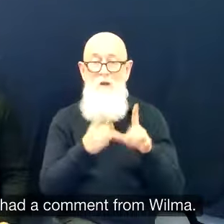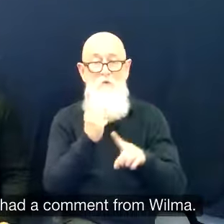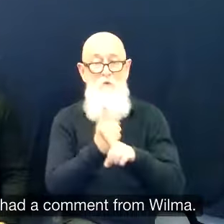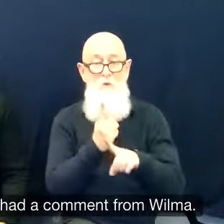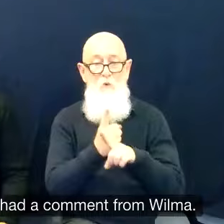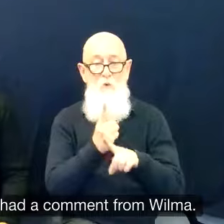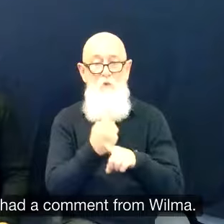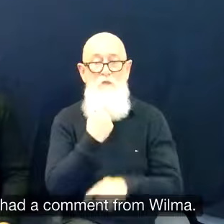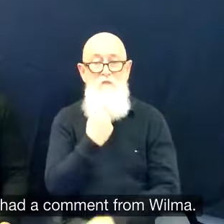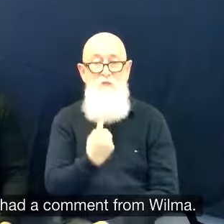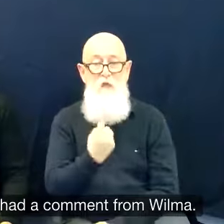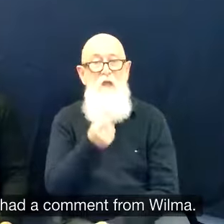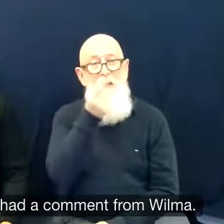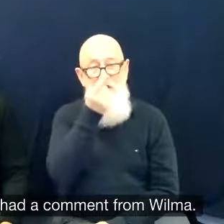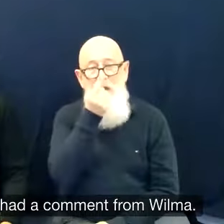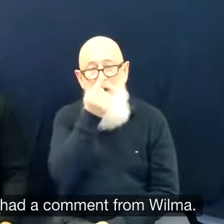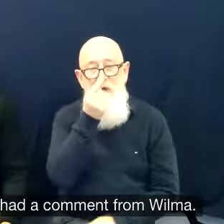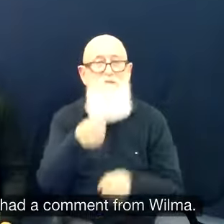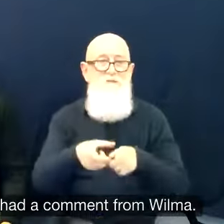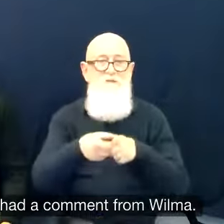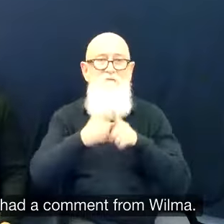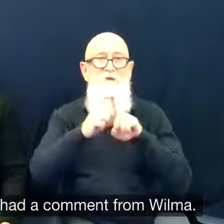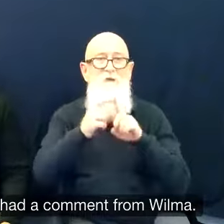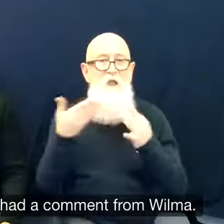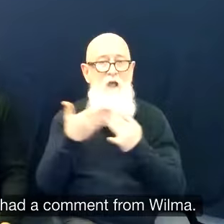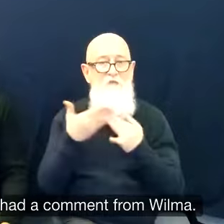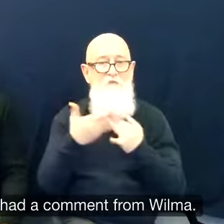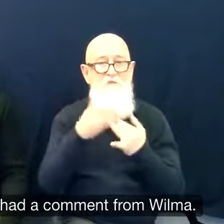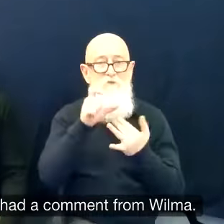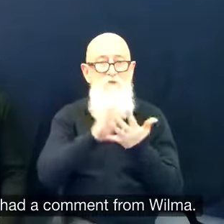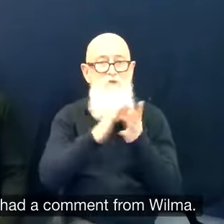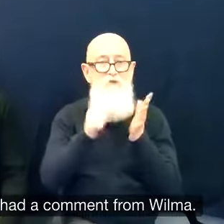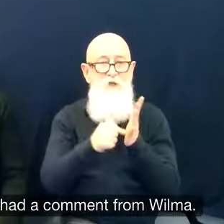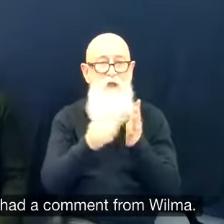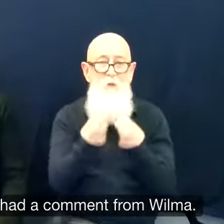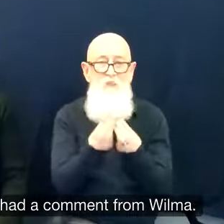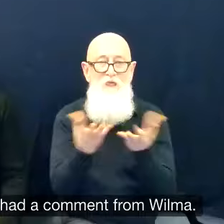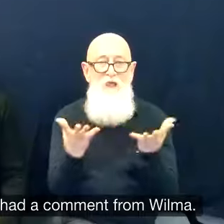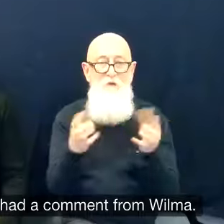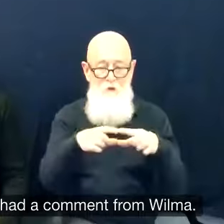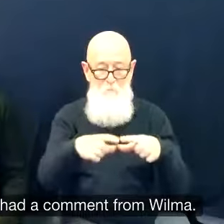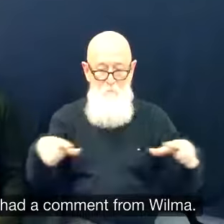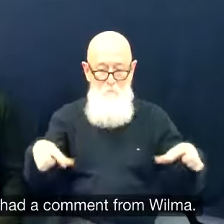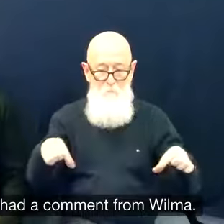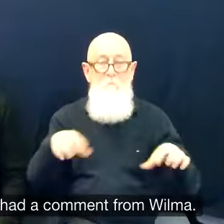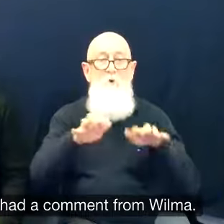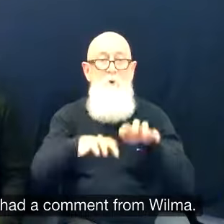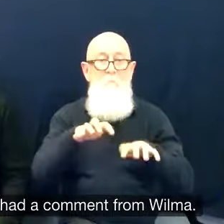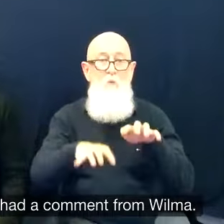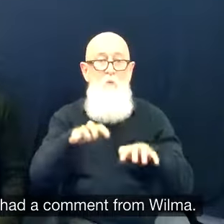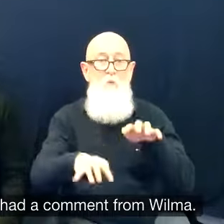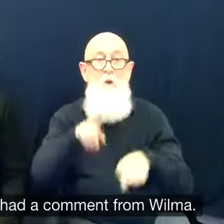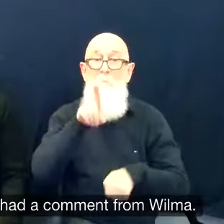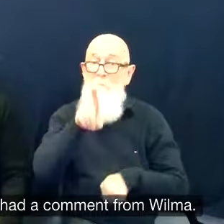Wilma has said it can be difficult to access the chat without a keyboard, but with